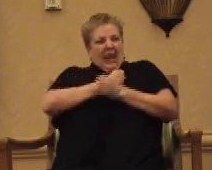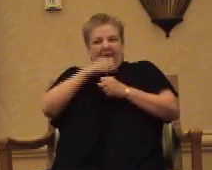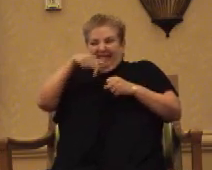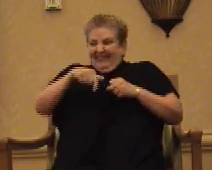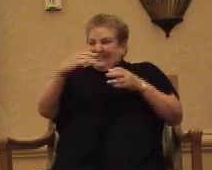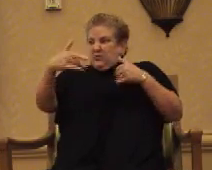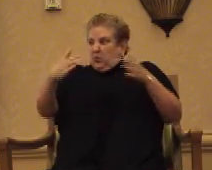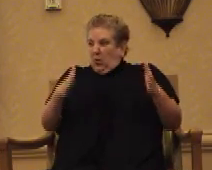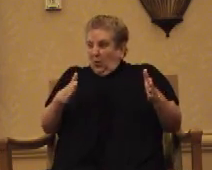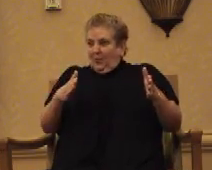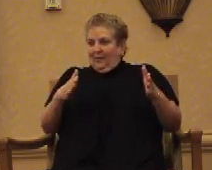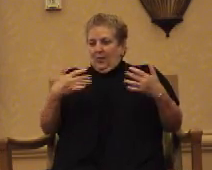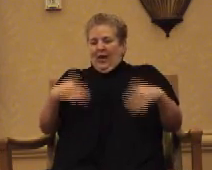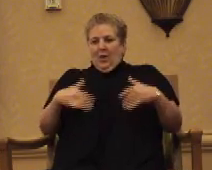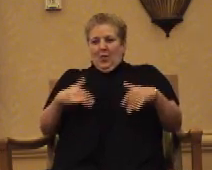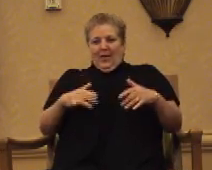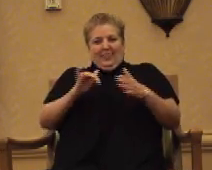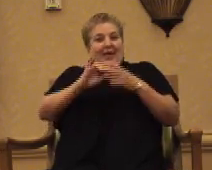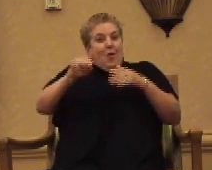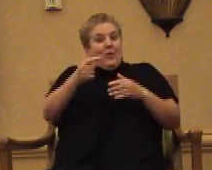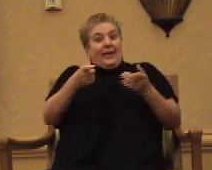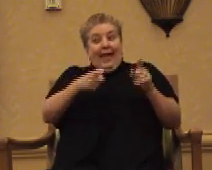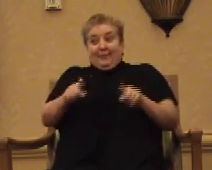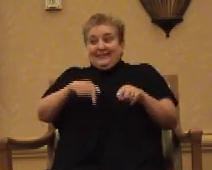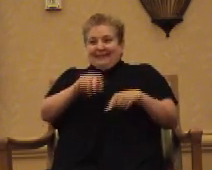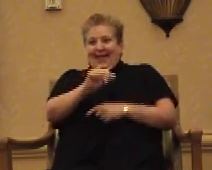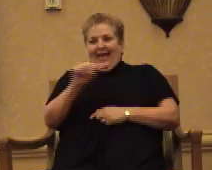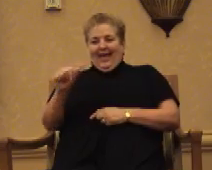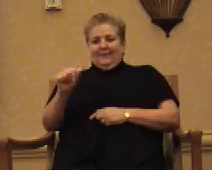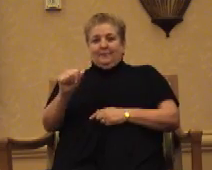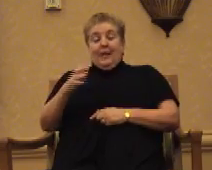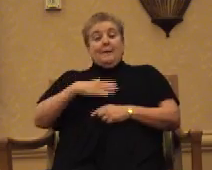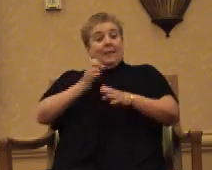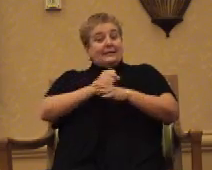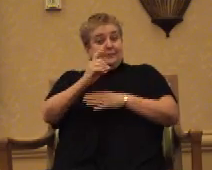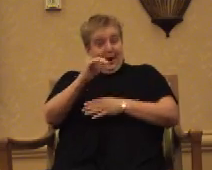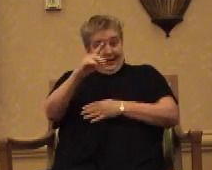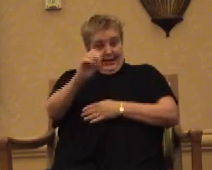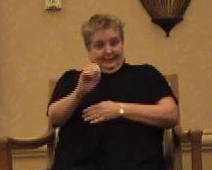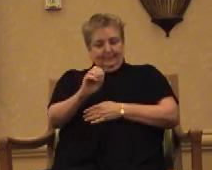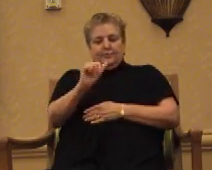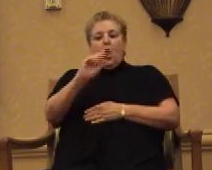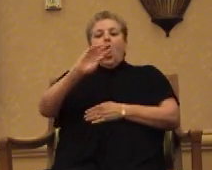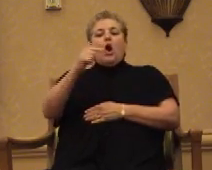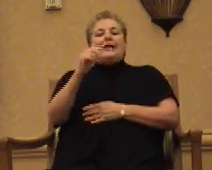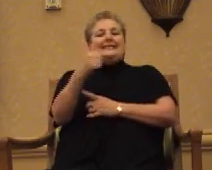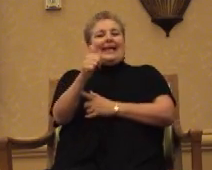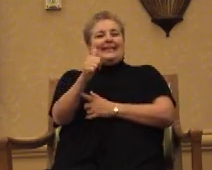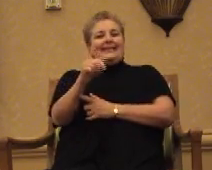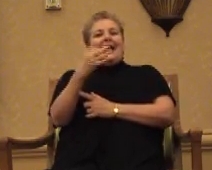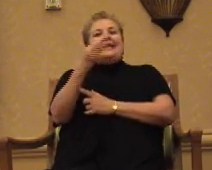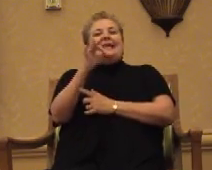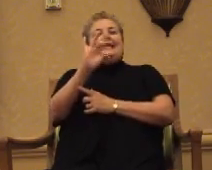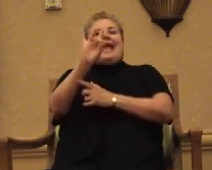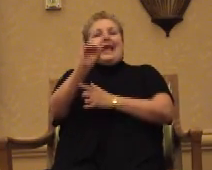AA. And Sandy just gave me, well, I'll tell you this, my sobriety date is August 10th, 1980.